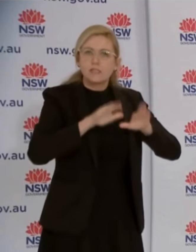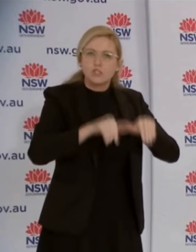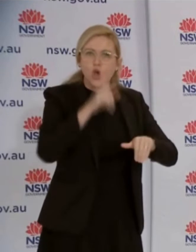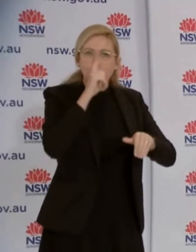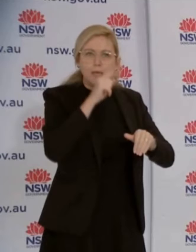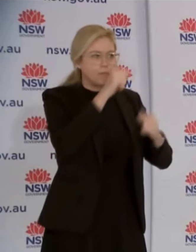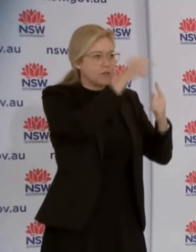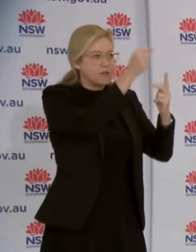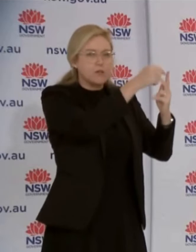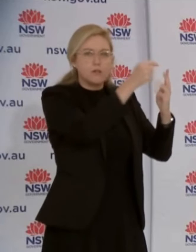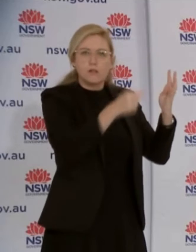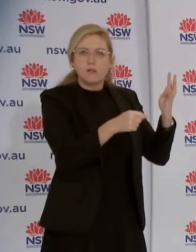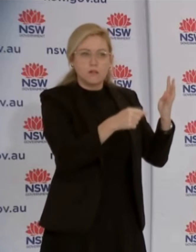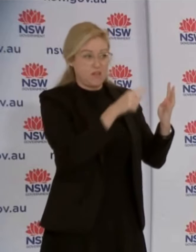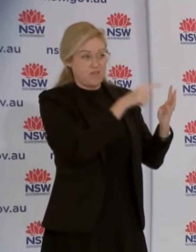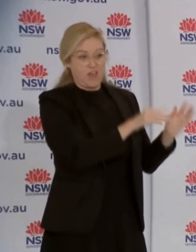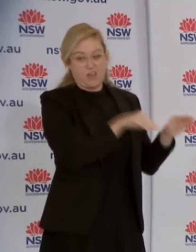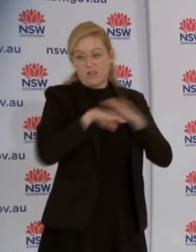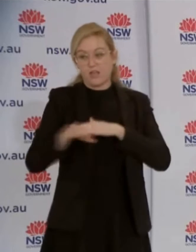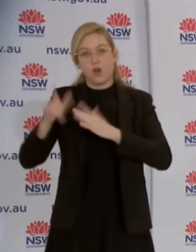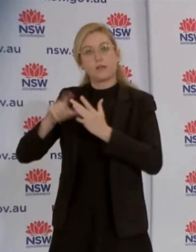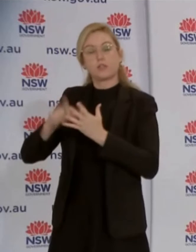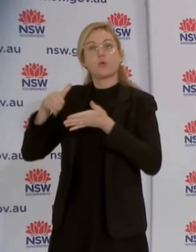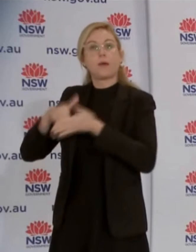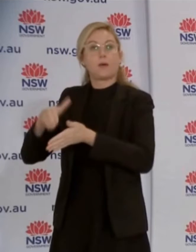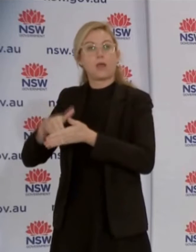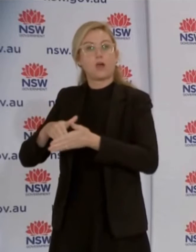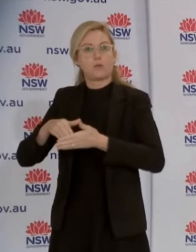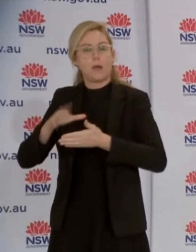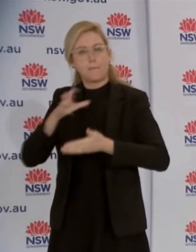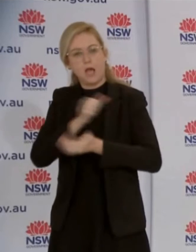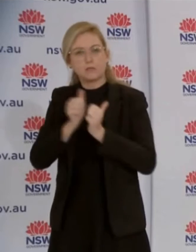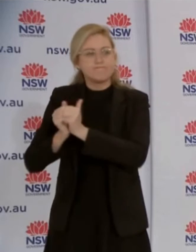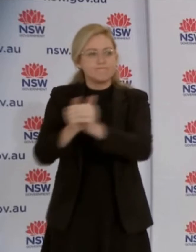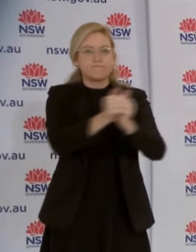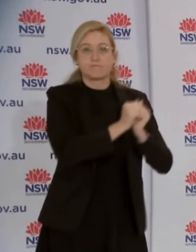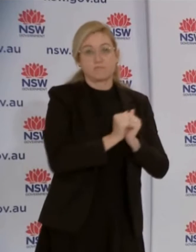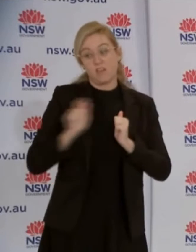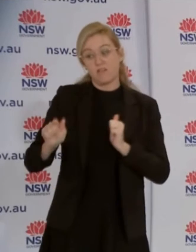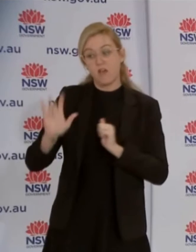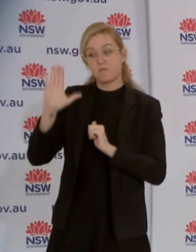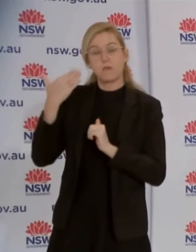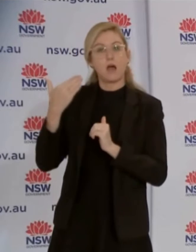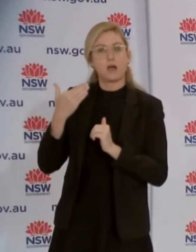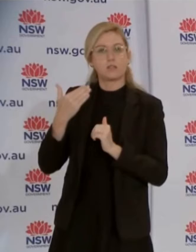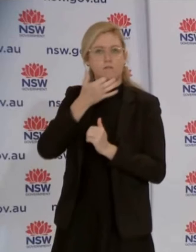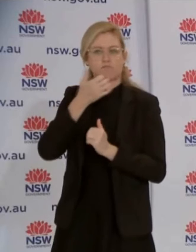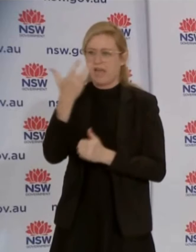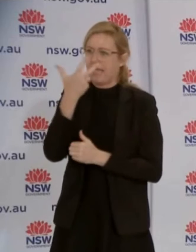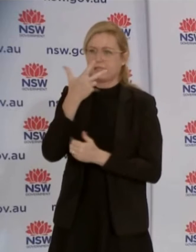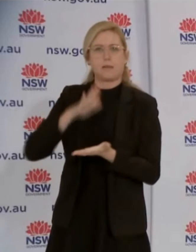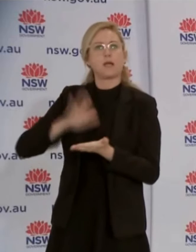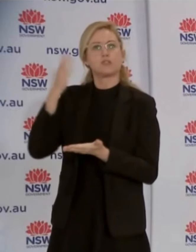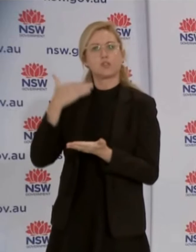physiotherapists, other people that provide care. So all of that work has been done many months ago, 18 months